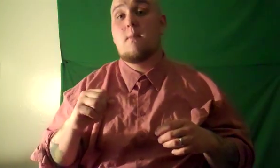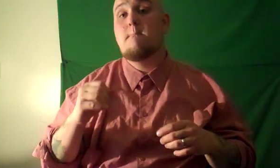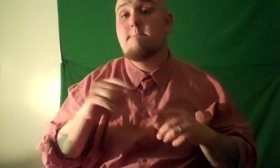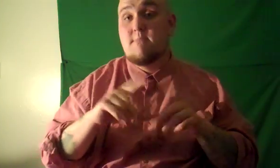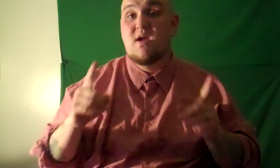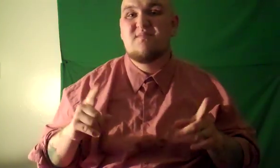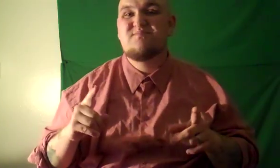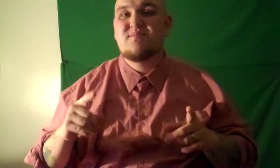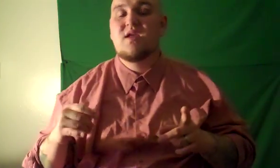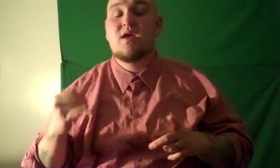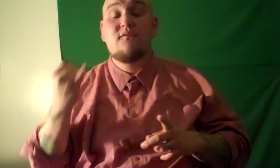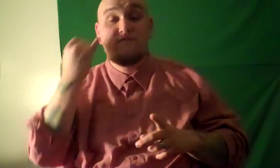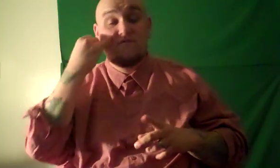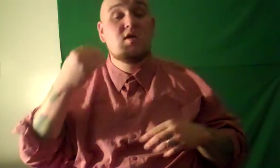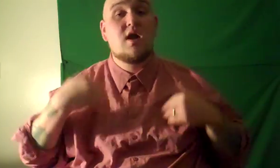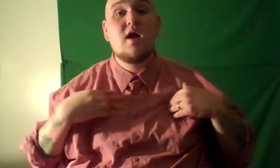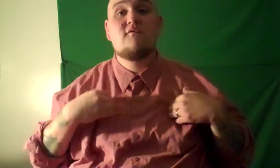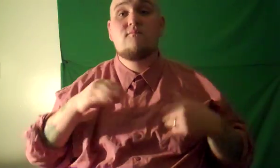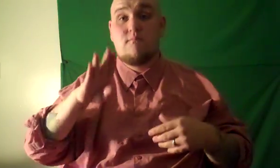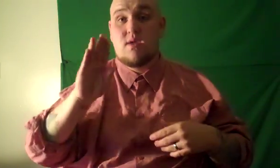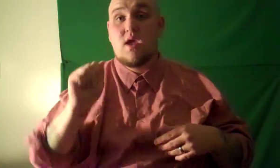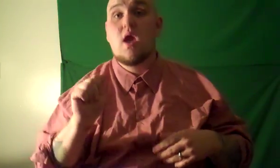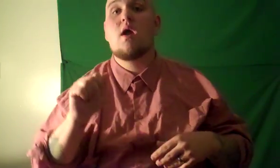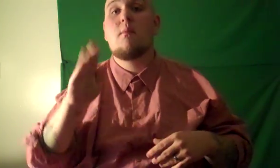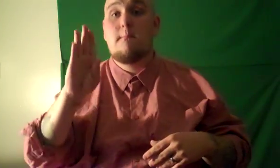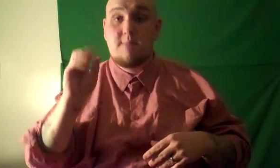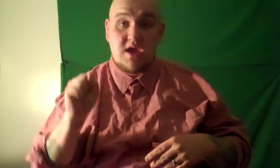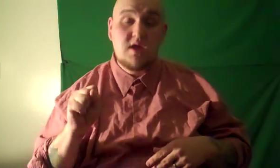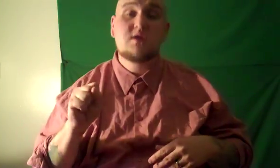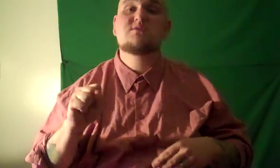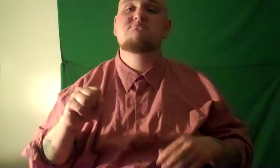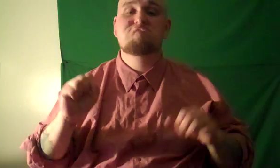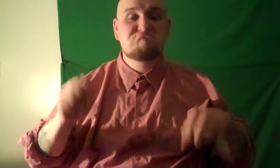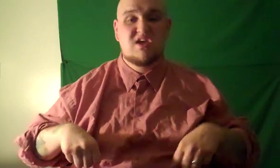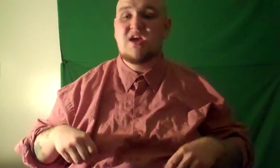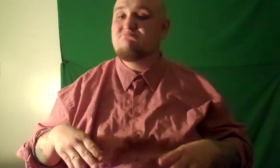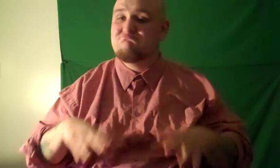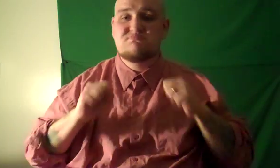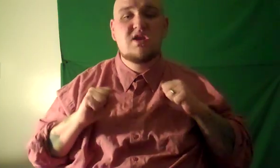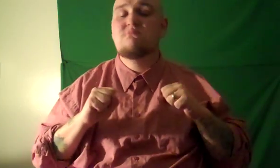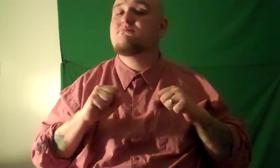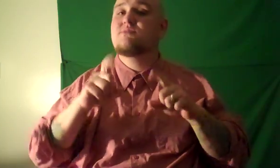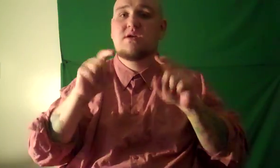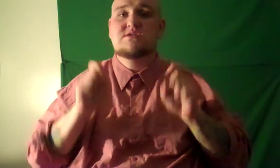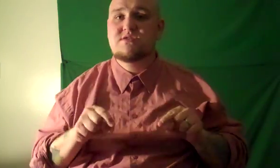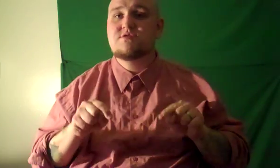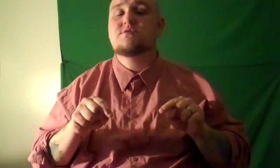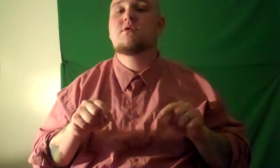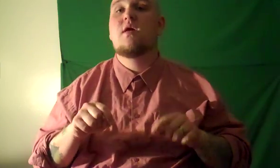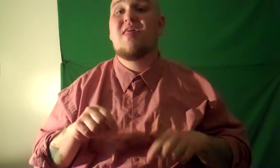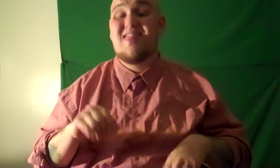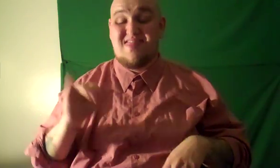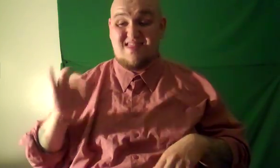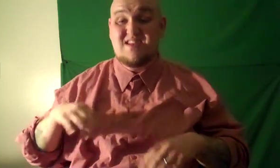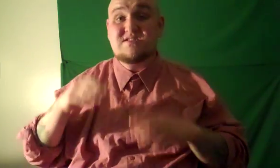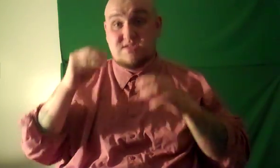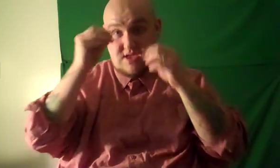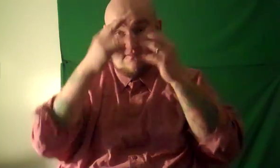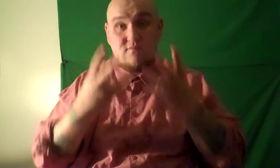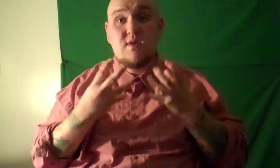be able to take the performance test. All right, so this is information that if you go on RID's